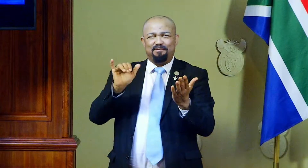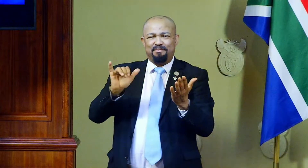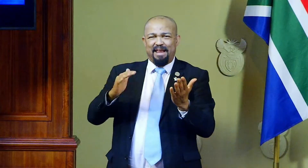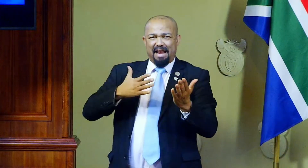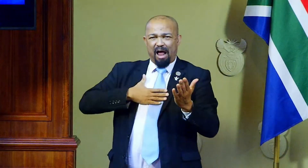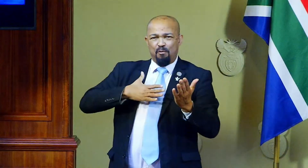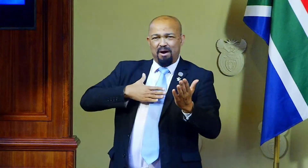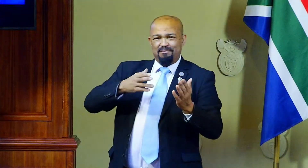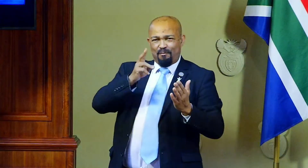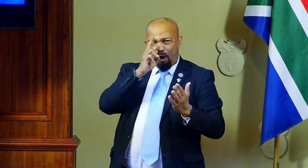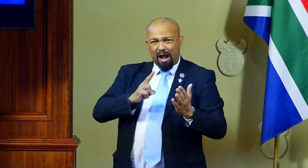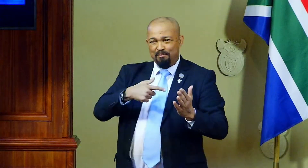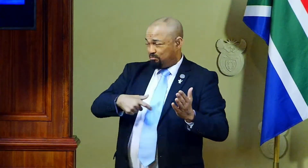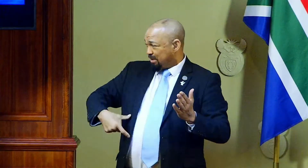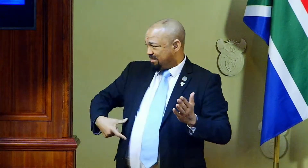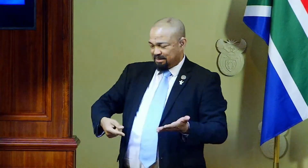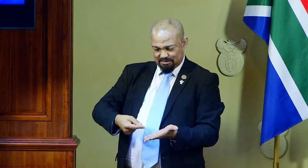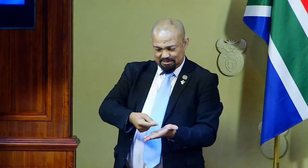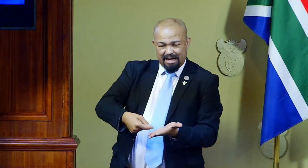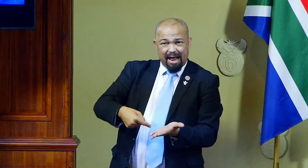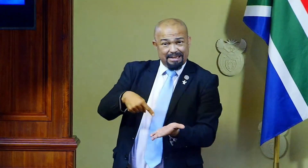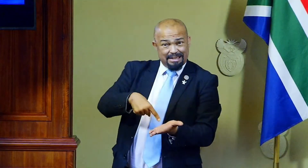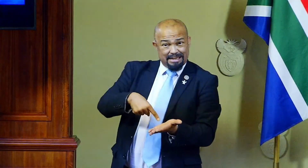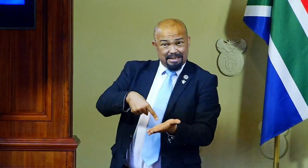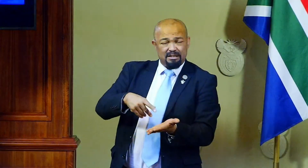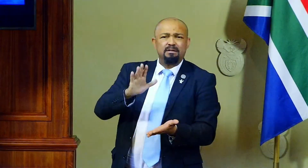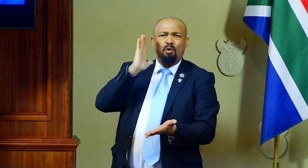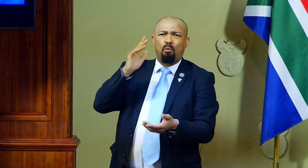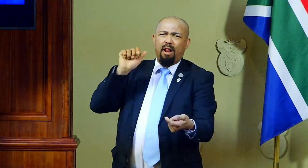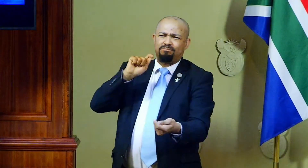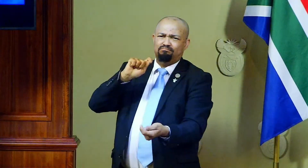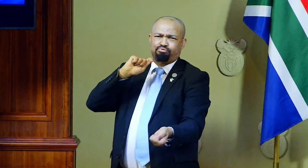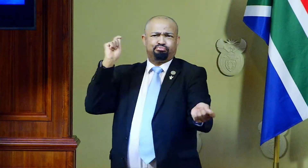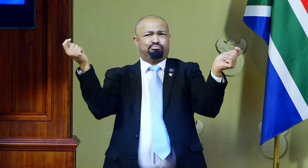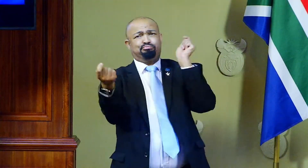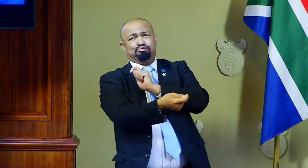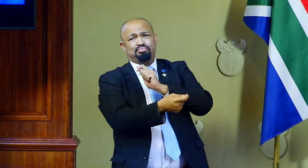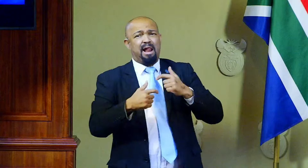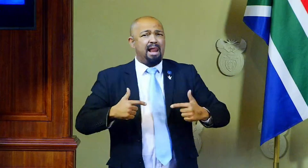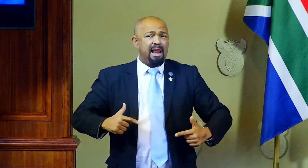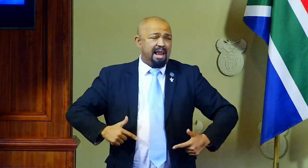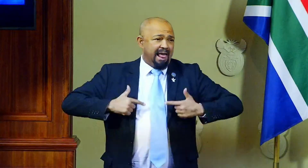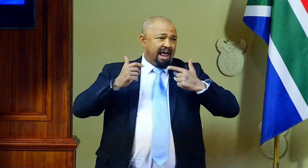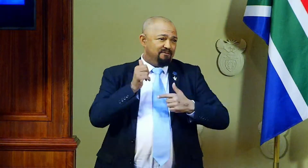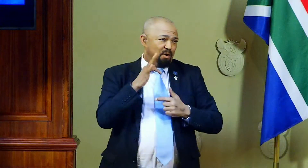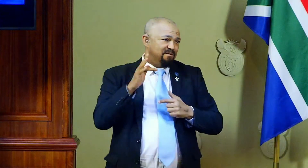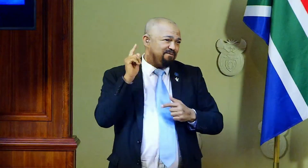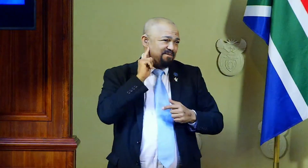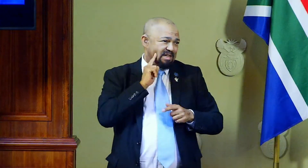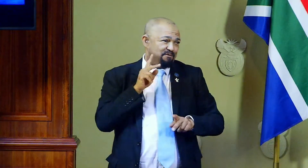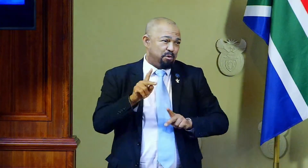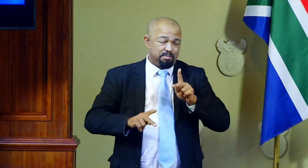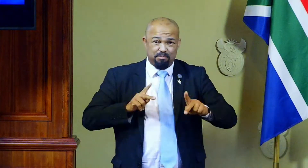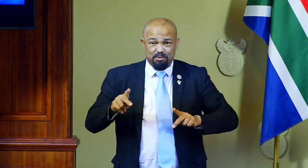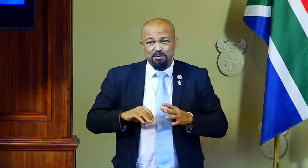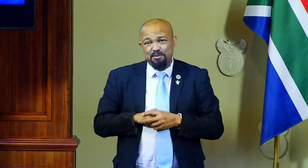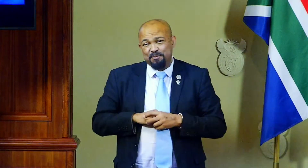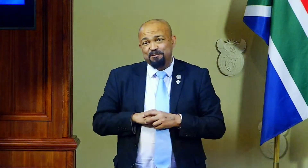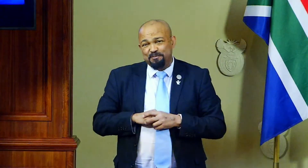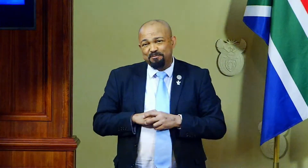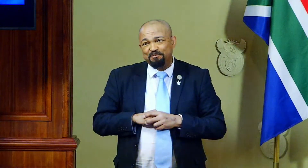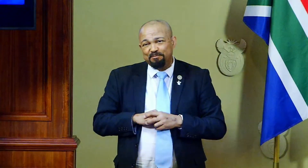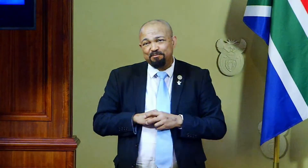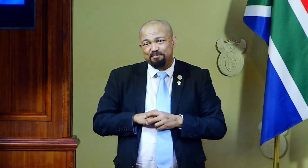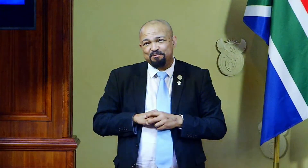Yes, the celebration of South African Sign Language, when our Honorable President is going to